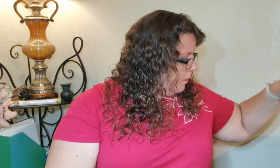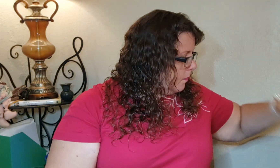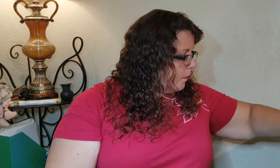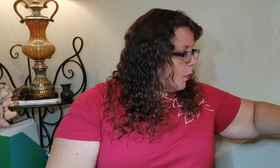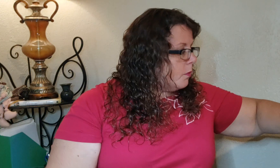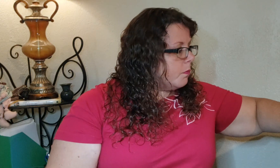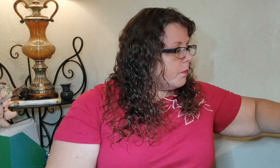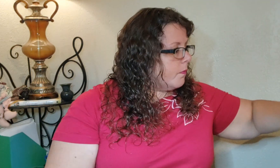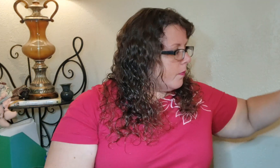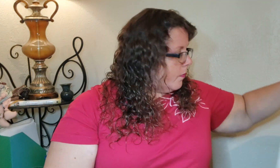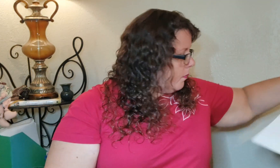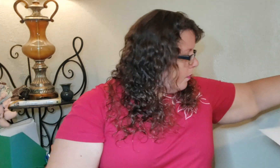Oh.